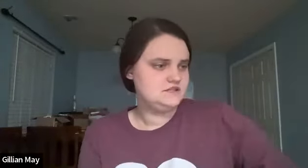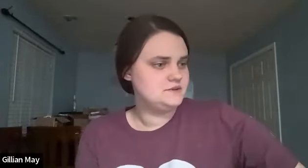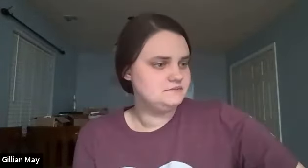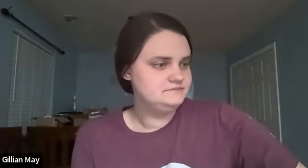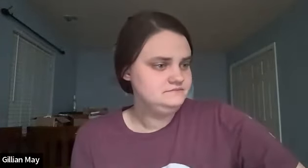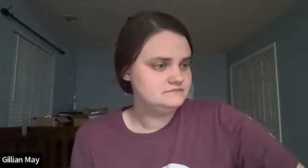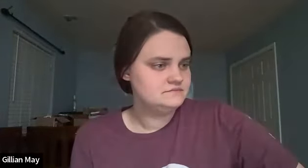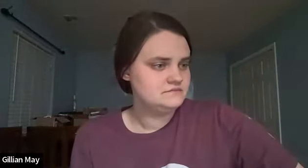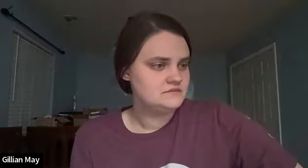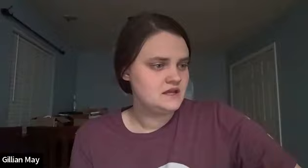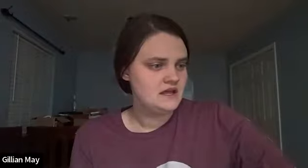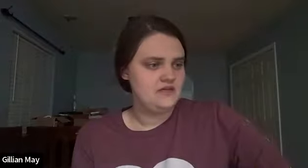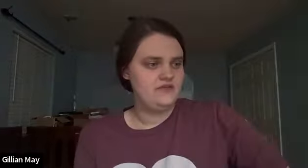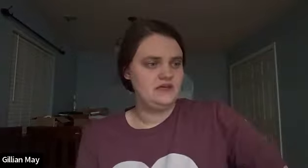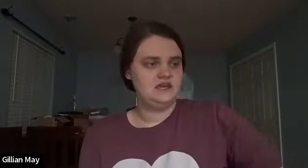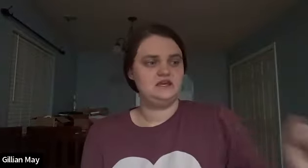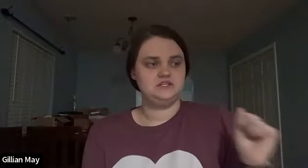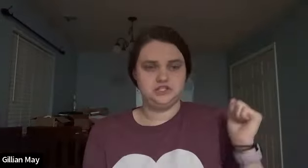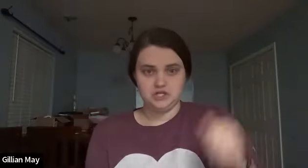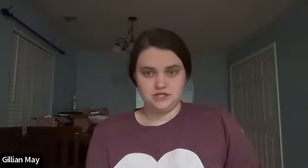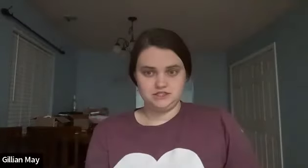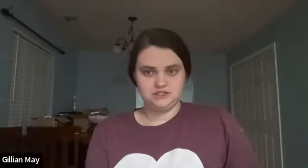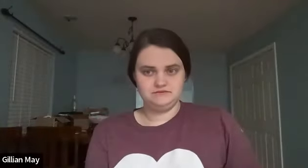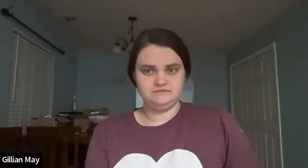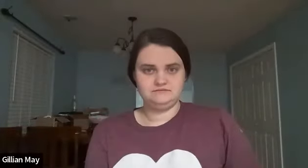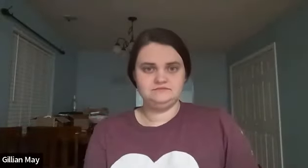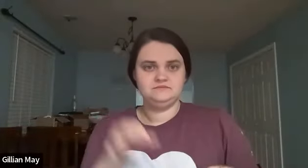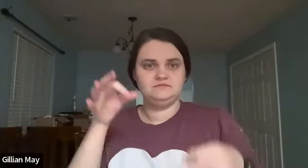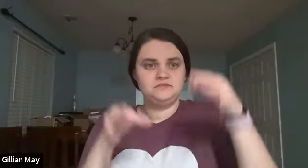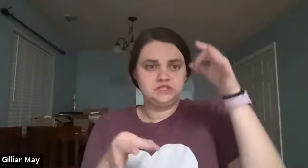Excuse me. And then judge.